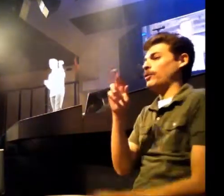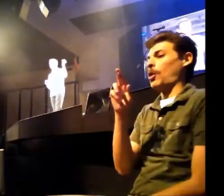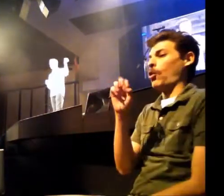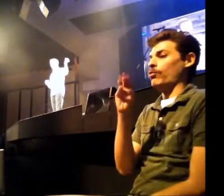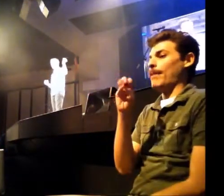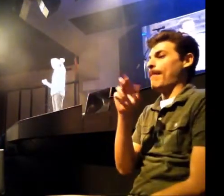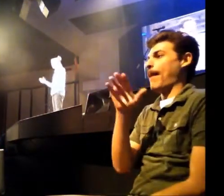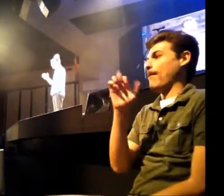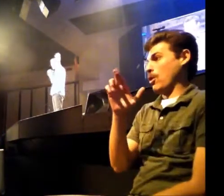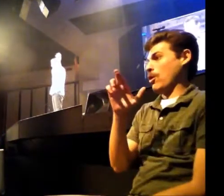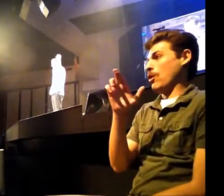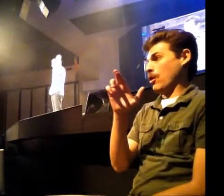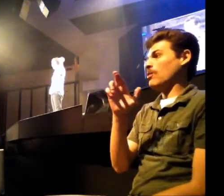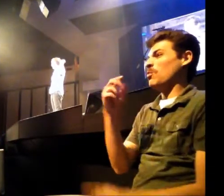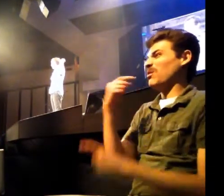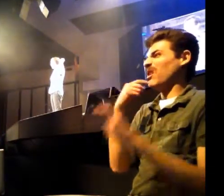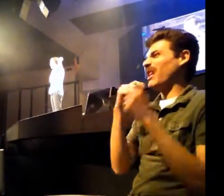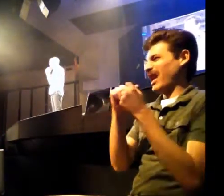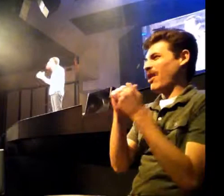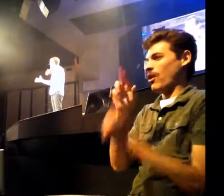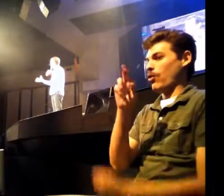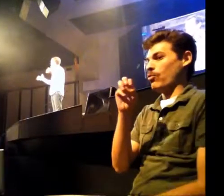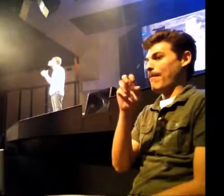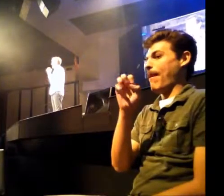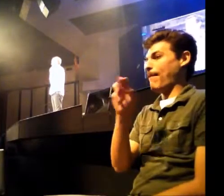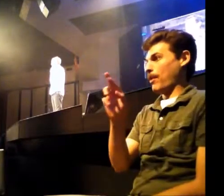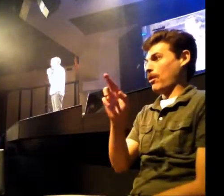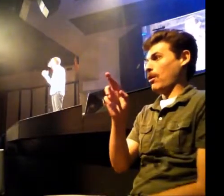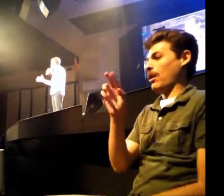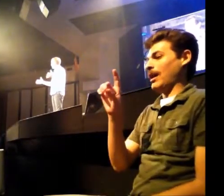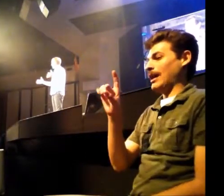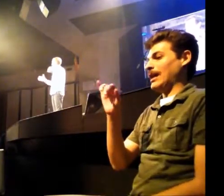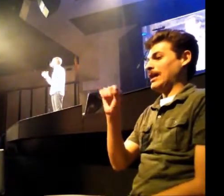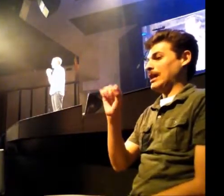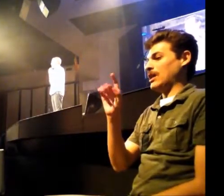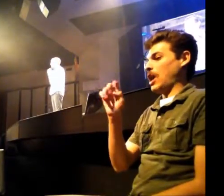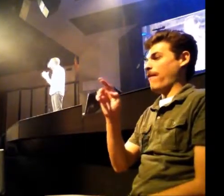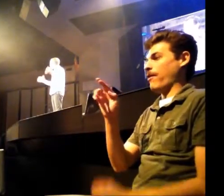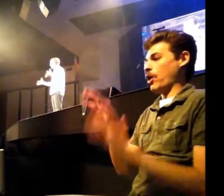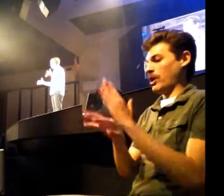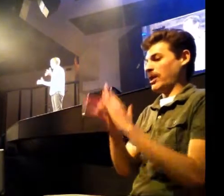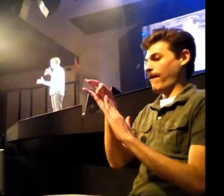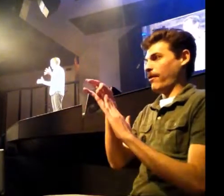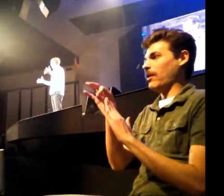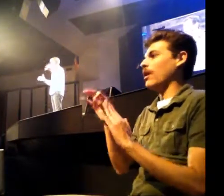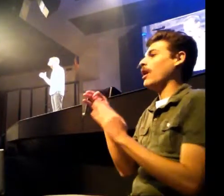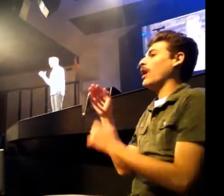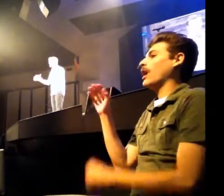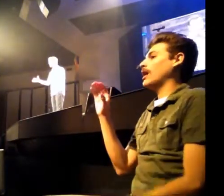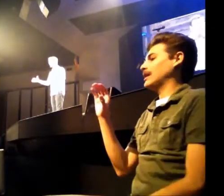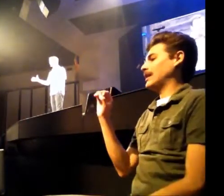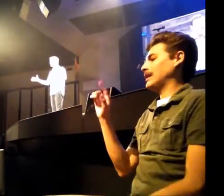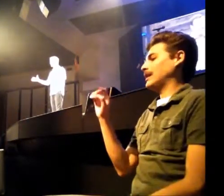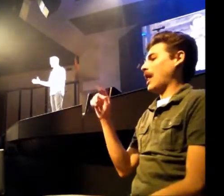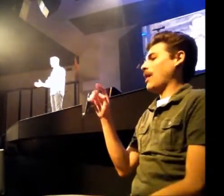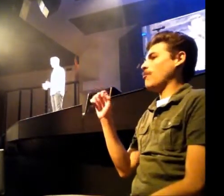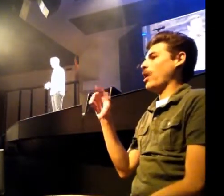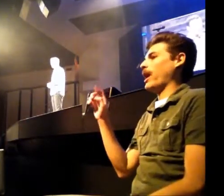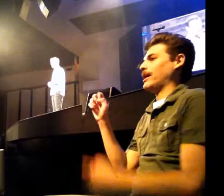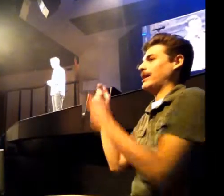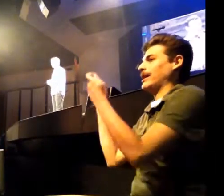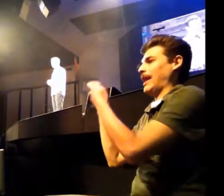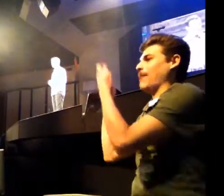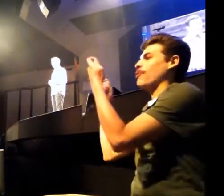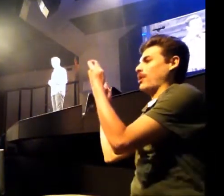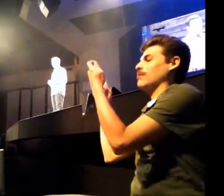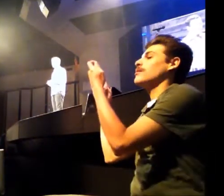three words together, okay? Say these words, remember. Remember, discover, celebrate. Now, the reason that's so important, the